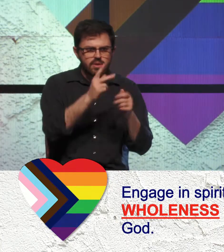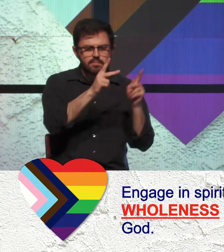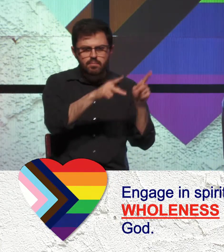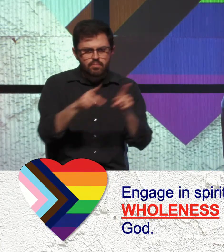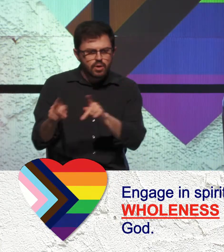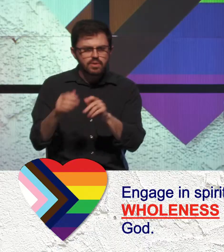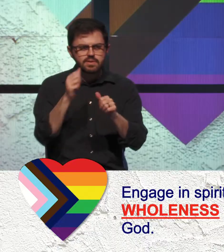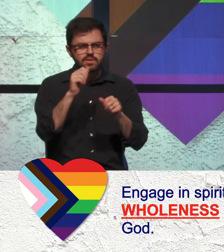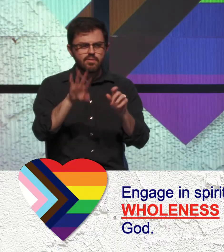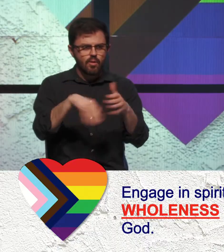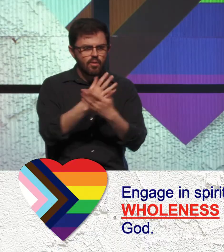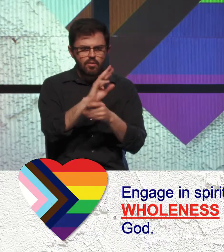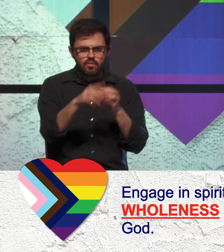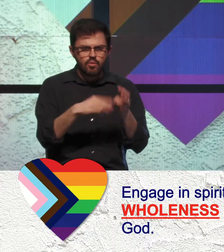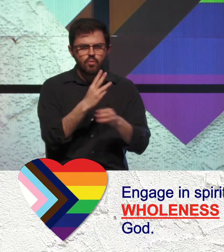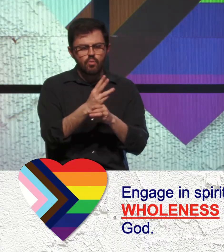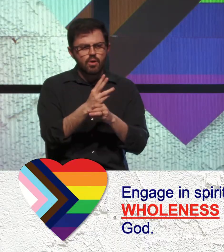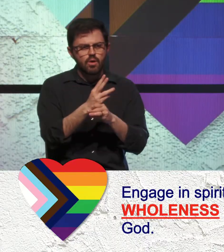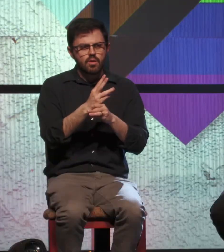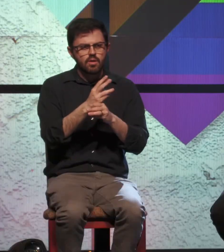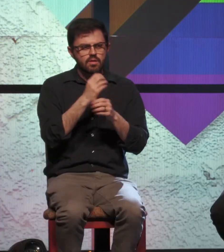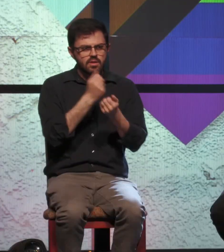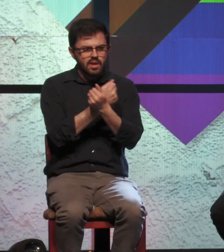personally? A whole lot of peace.